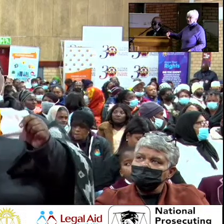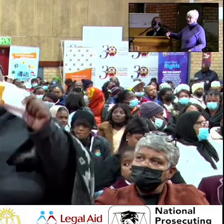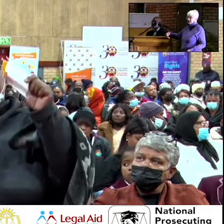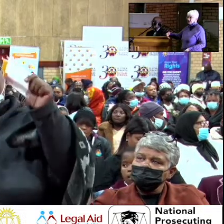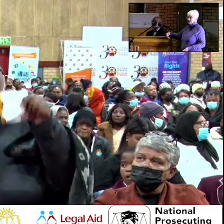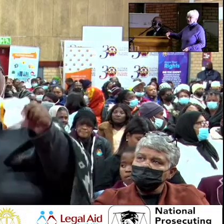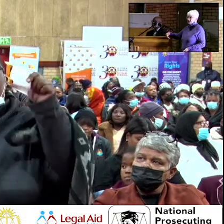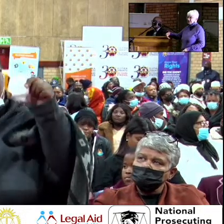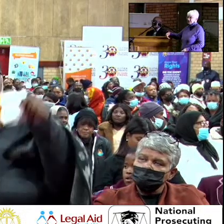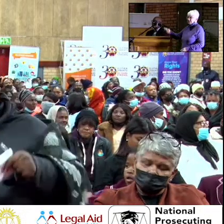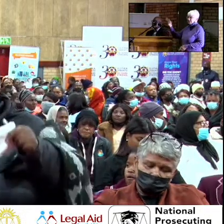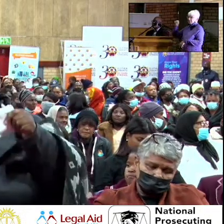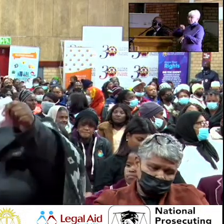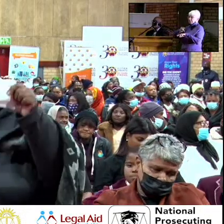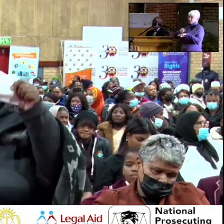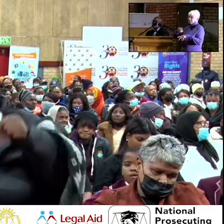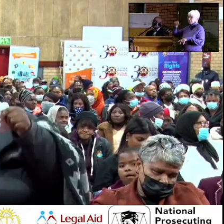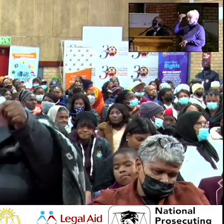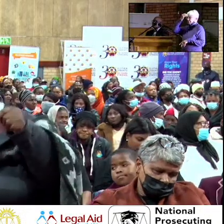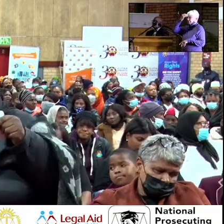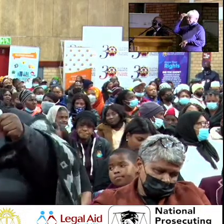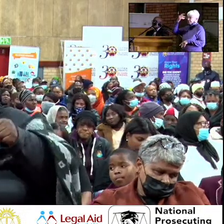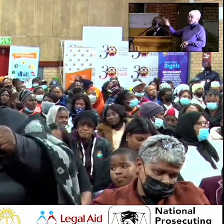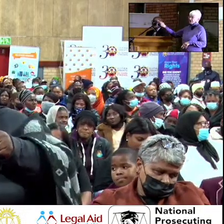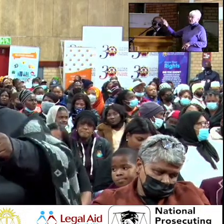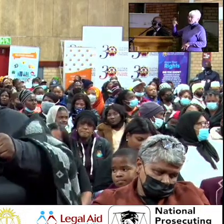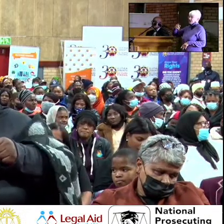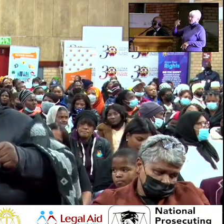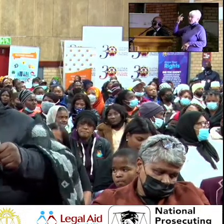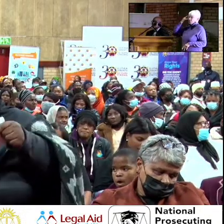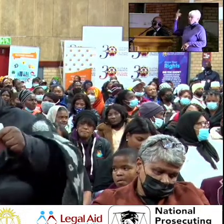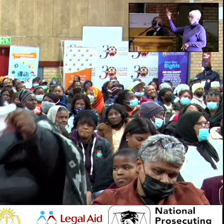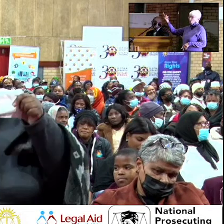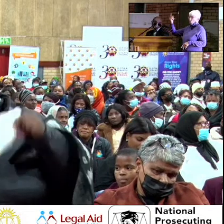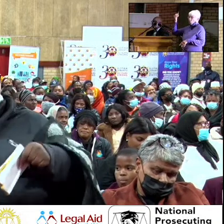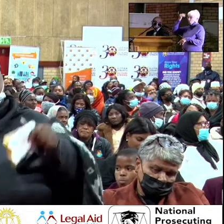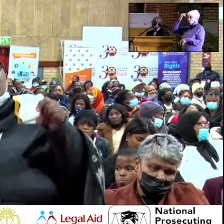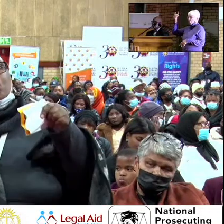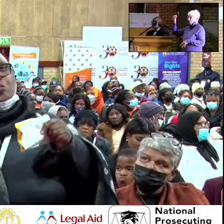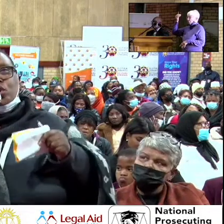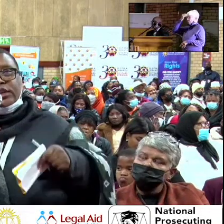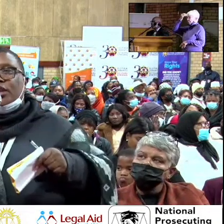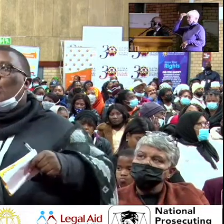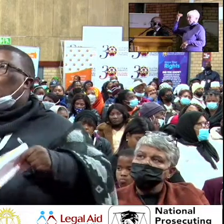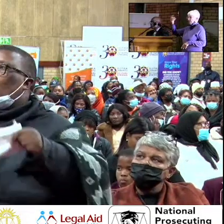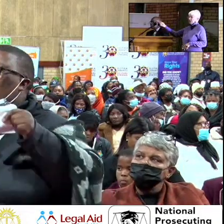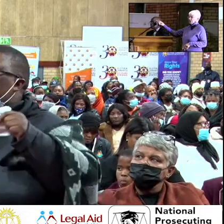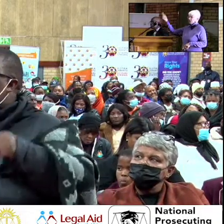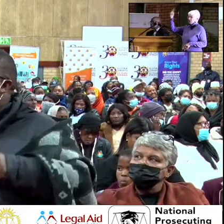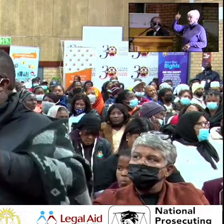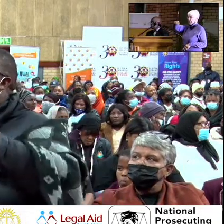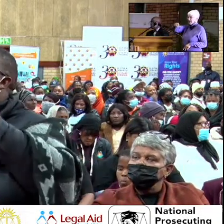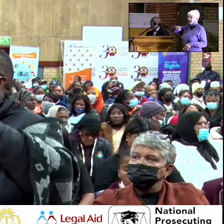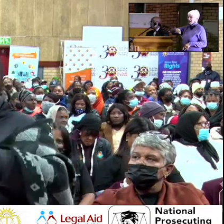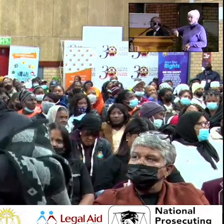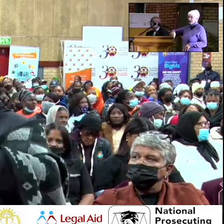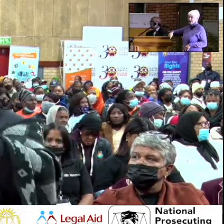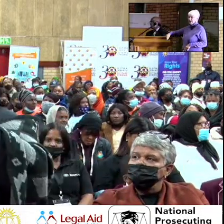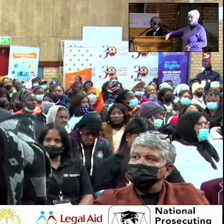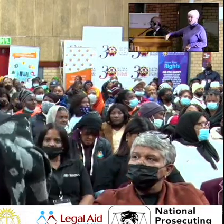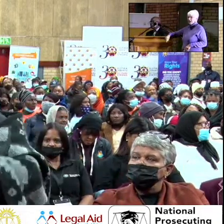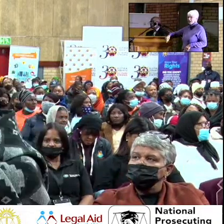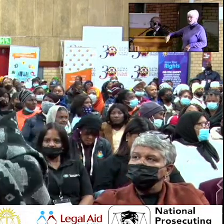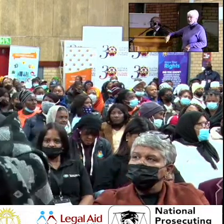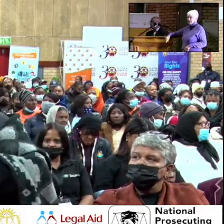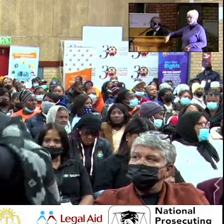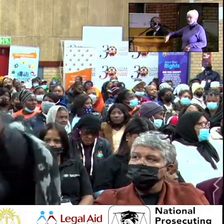say the turnaround when we call police, and when you come to the community, don't say Councillor Sono